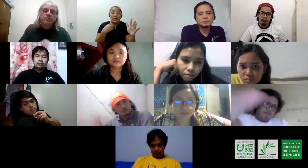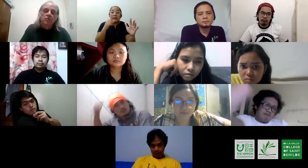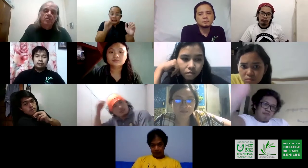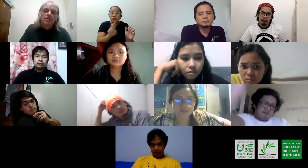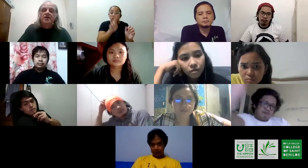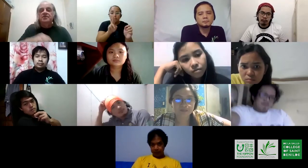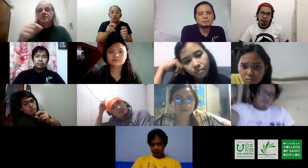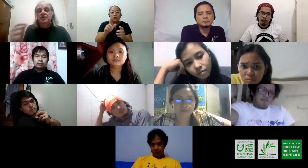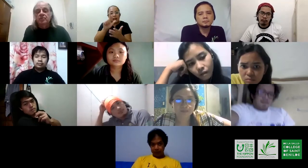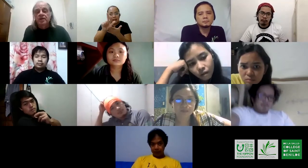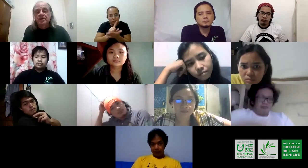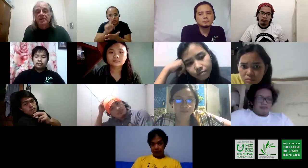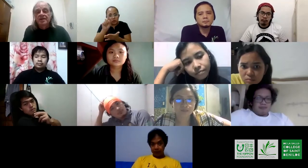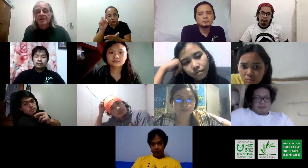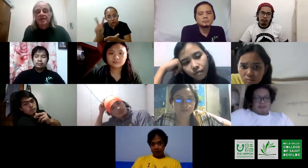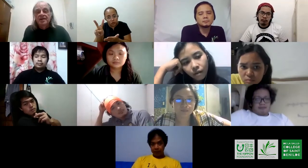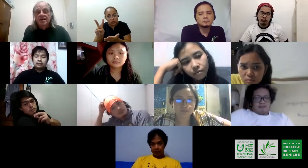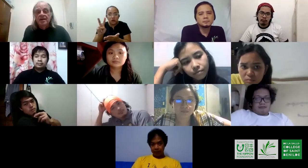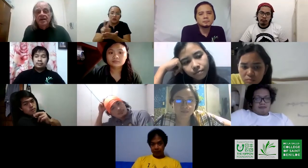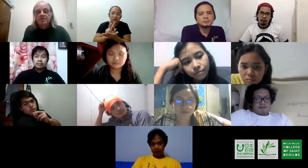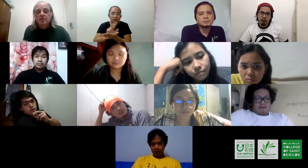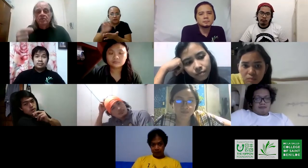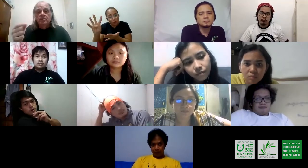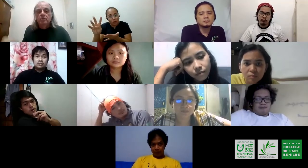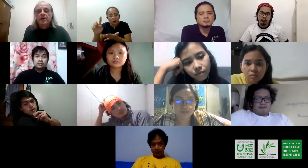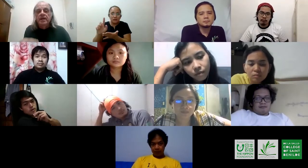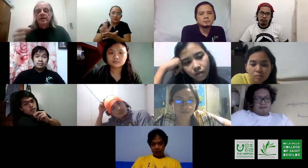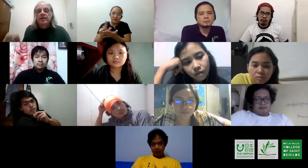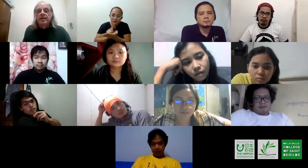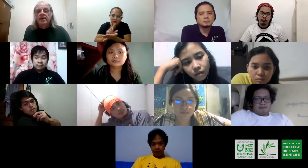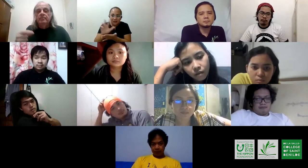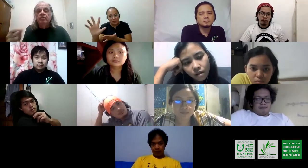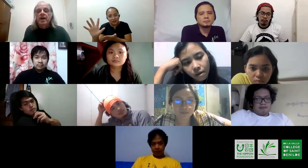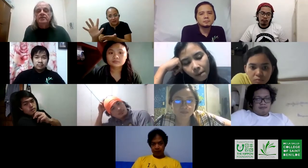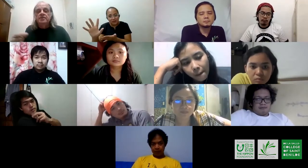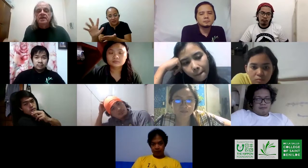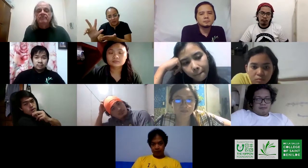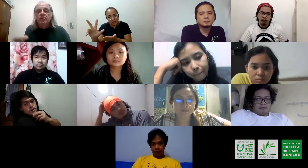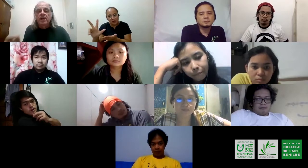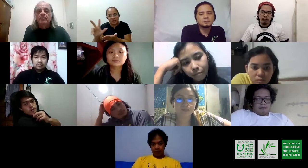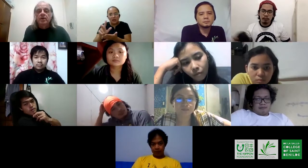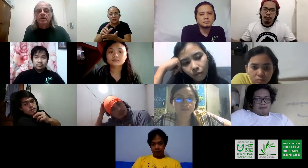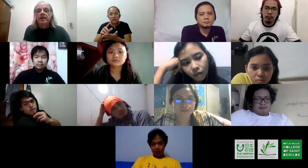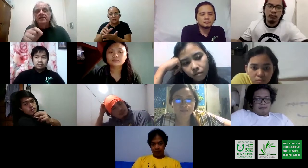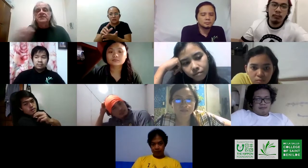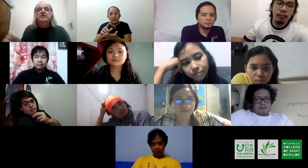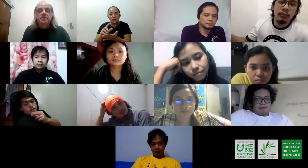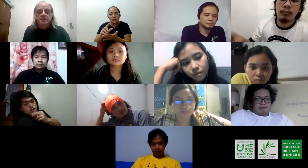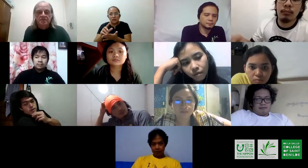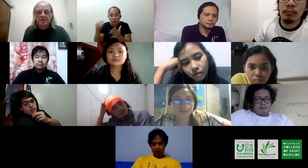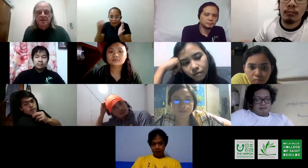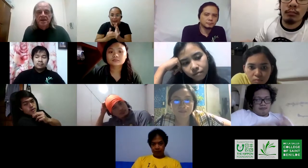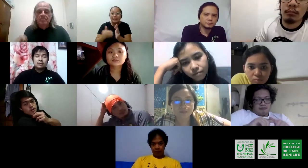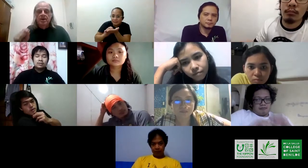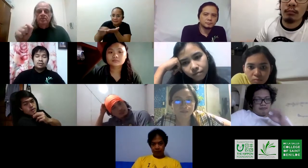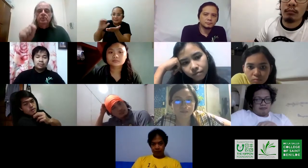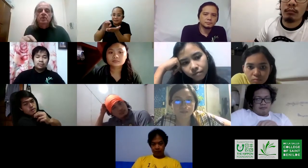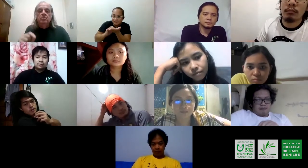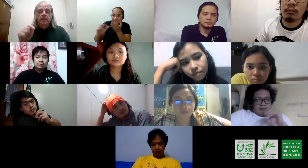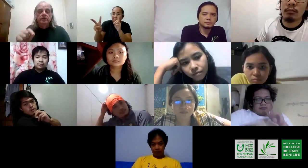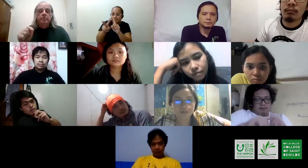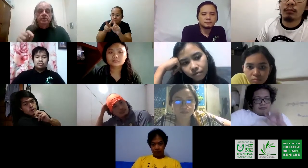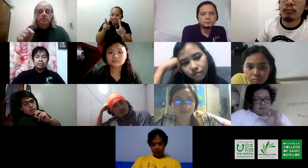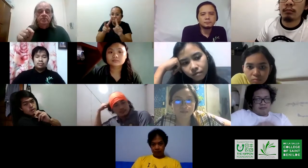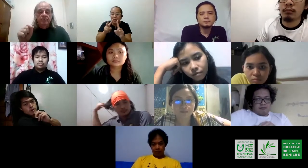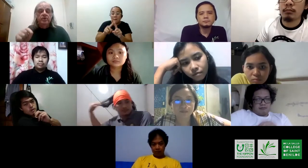lesson 4 or lesson 3. And so you again and again practice that vocabulary in sentences, but you